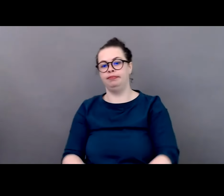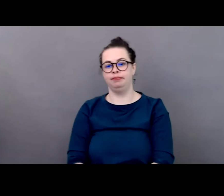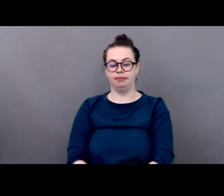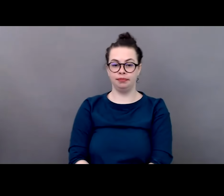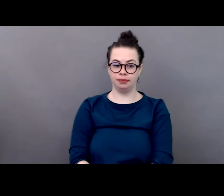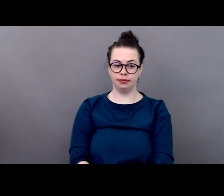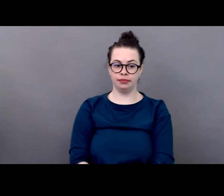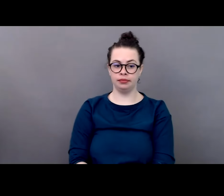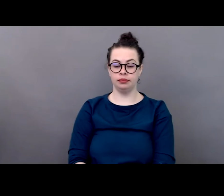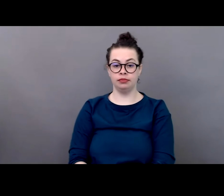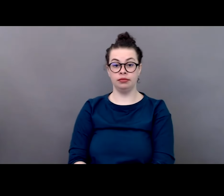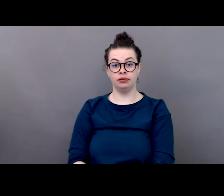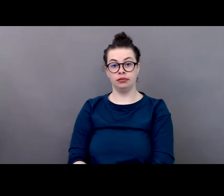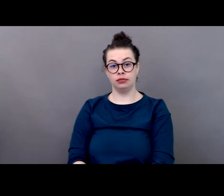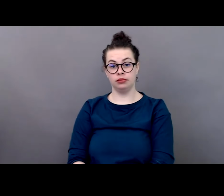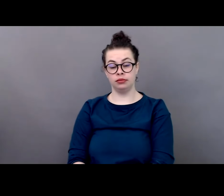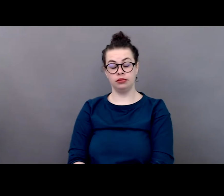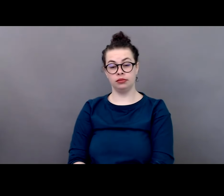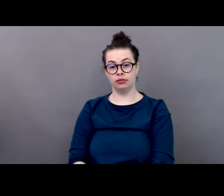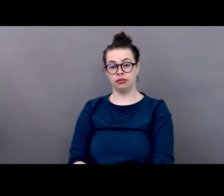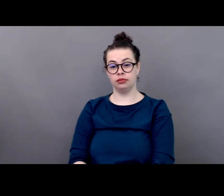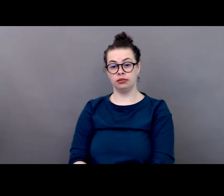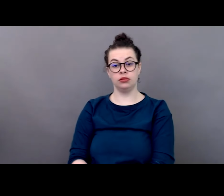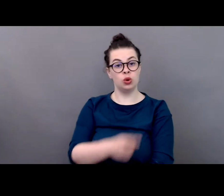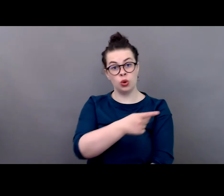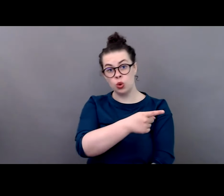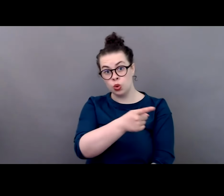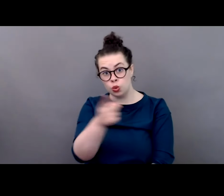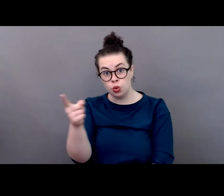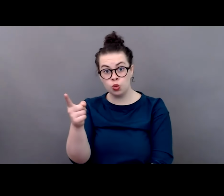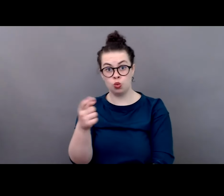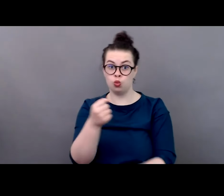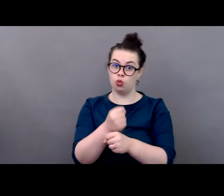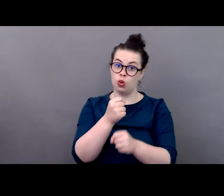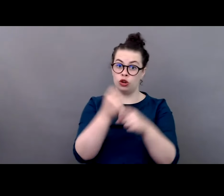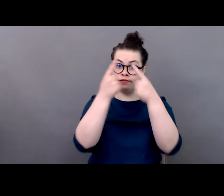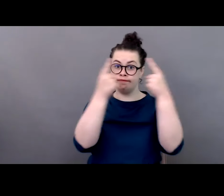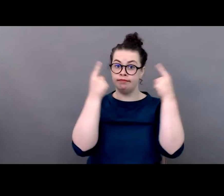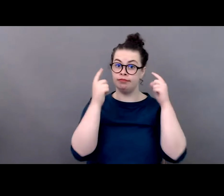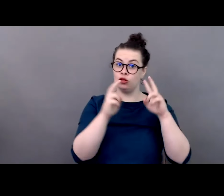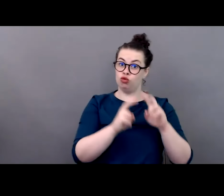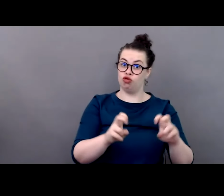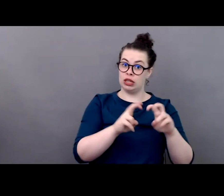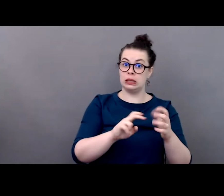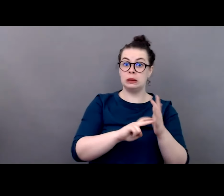You as a researcher researching a specific area of disability rights already have knowledge which could be